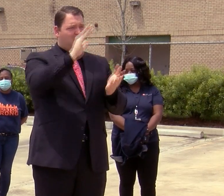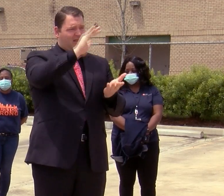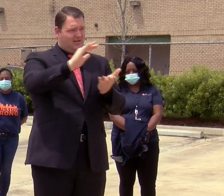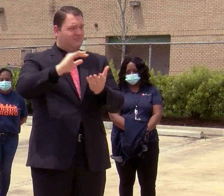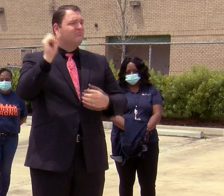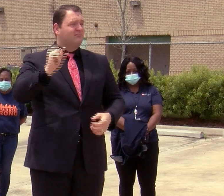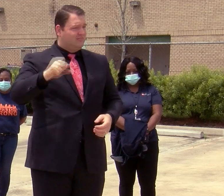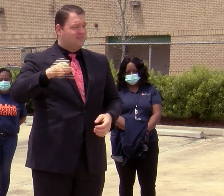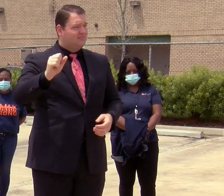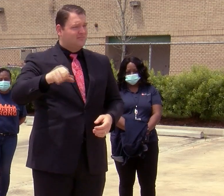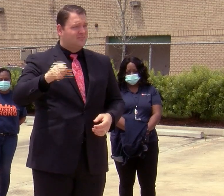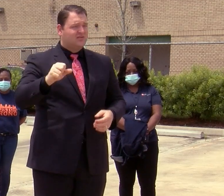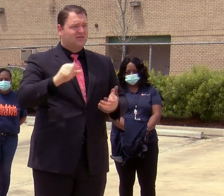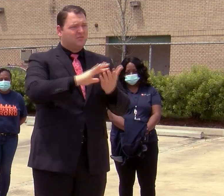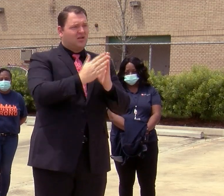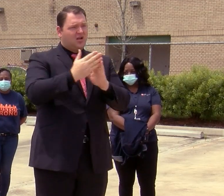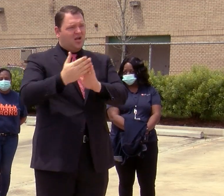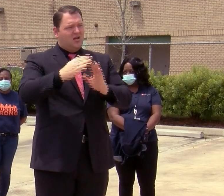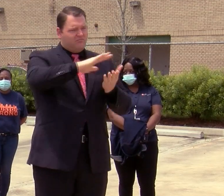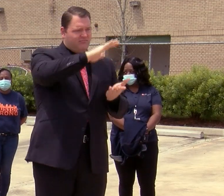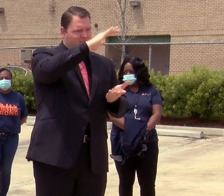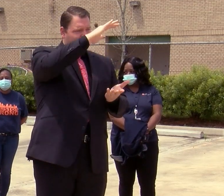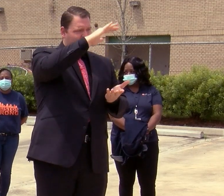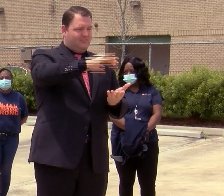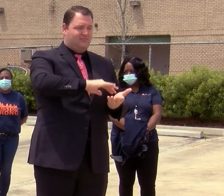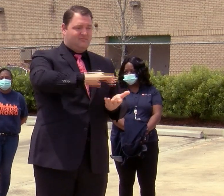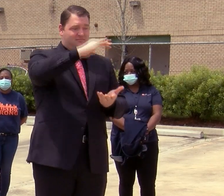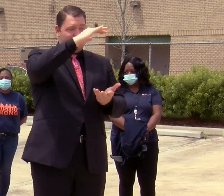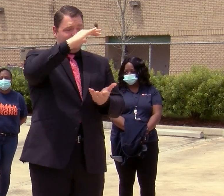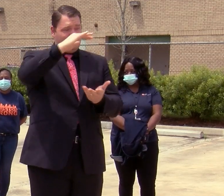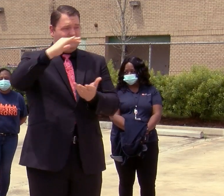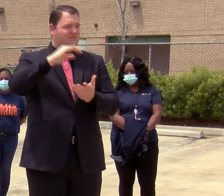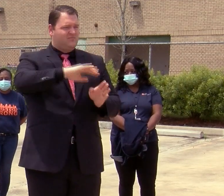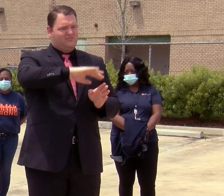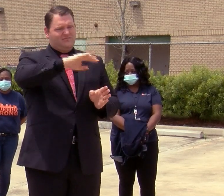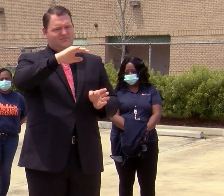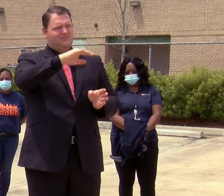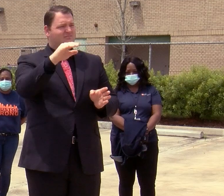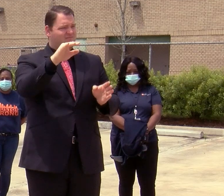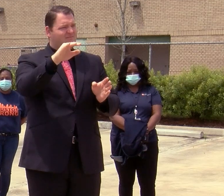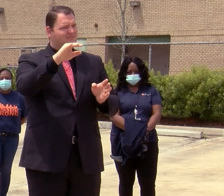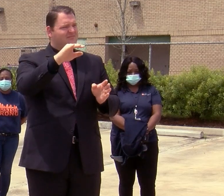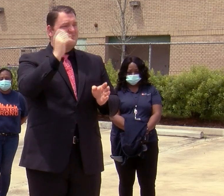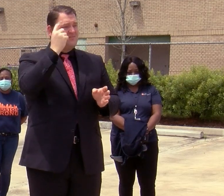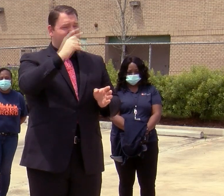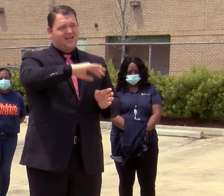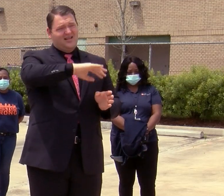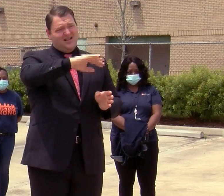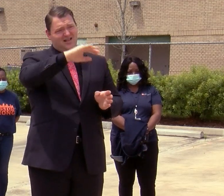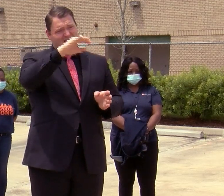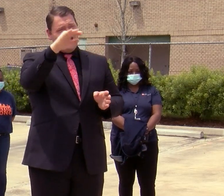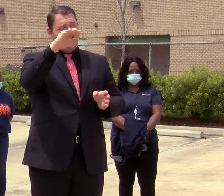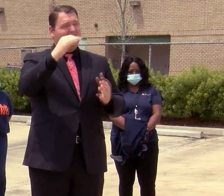That's I think the data and all of that indicates that the curve is flattening, but we haven't yet reached the peak, and so we